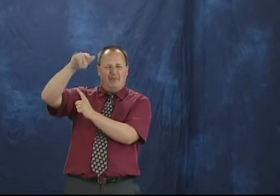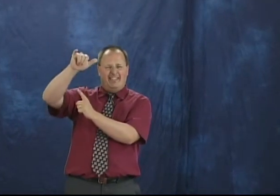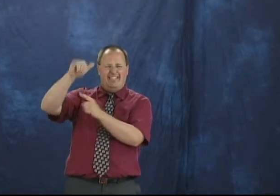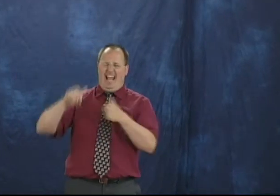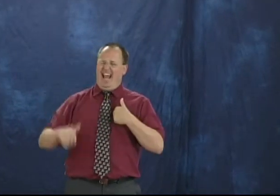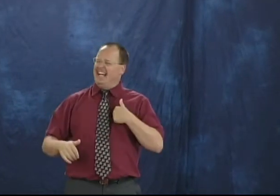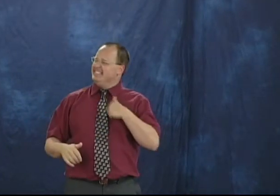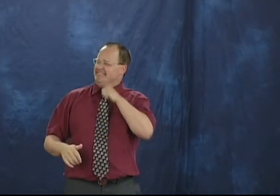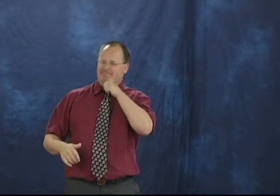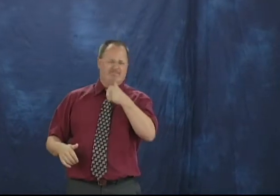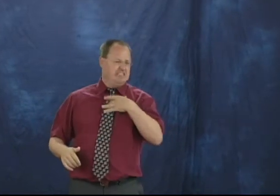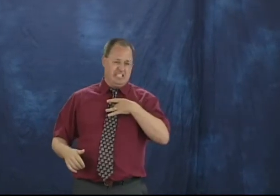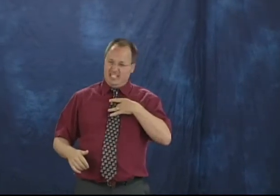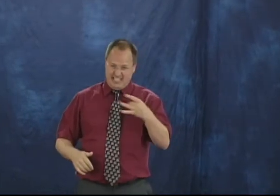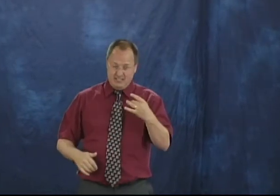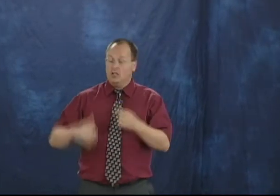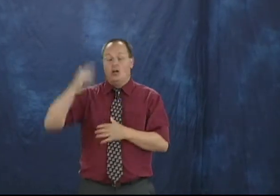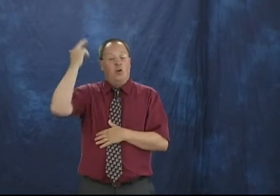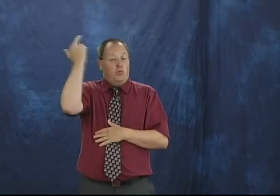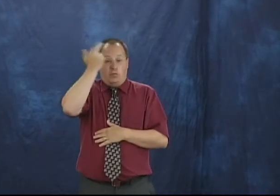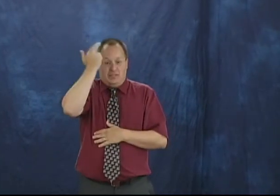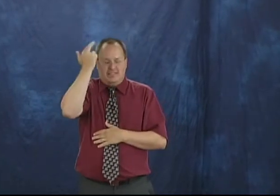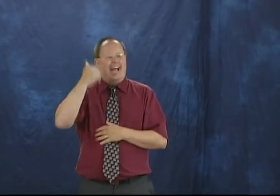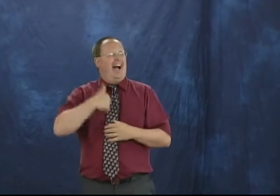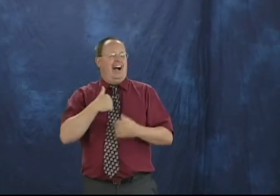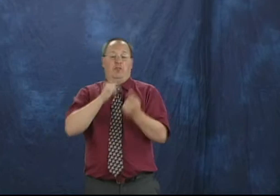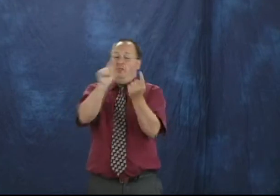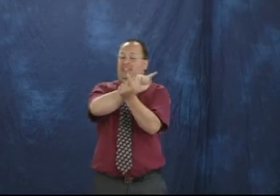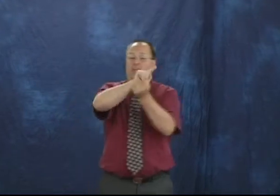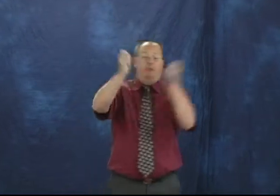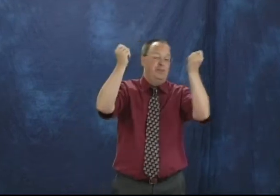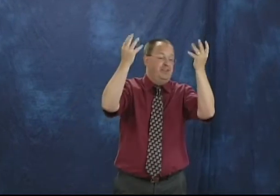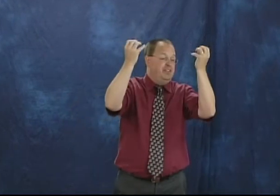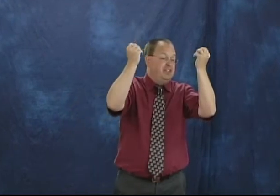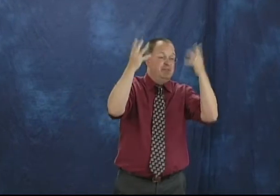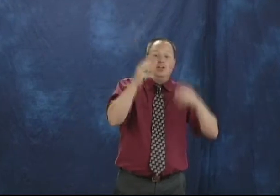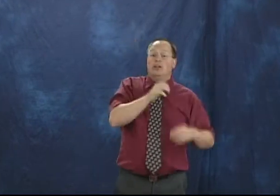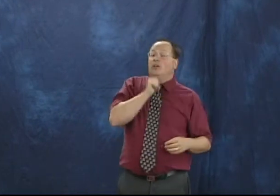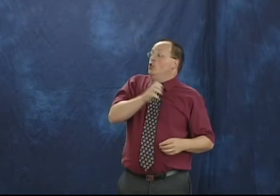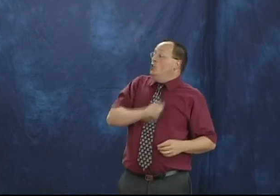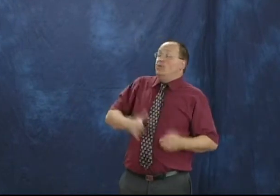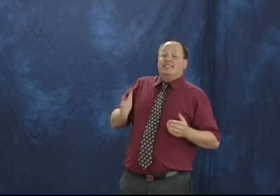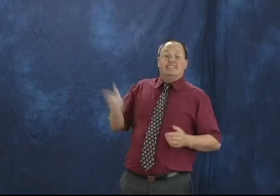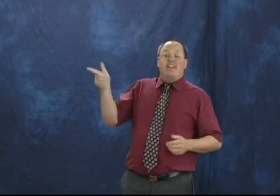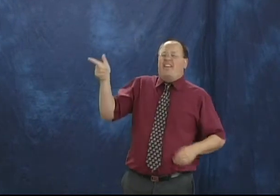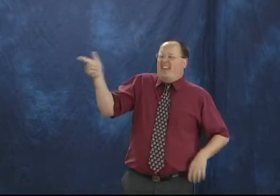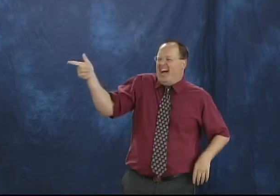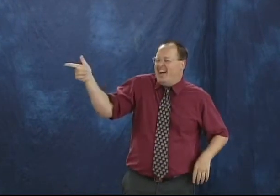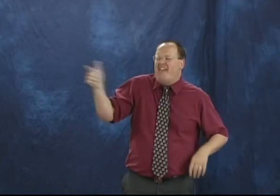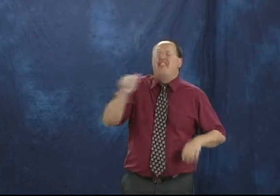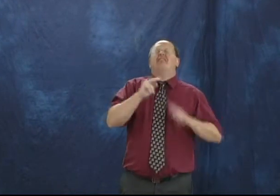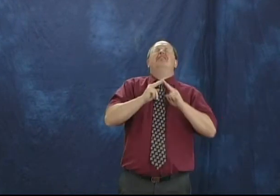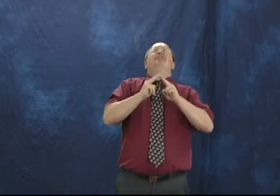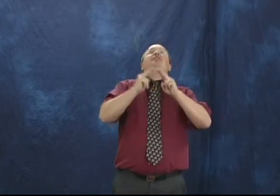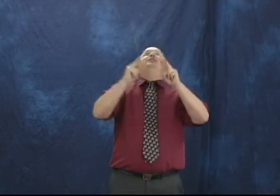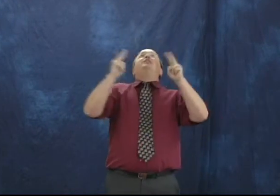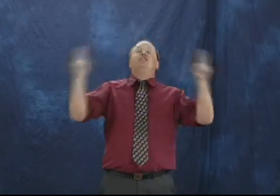Remember I said that some Bible translators take that word, blessed, and translate it happy.